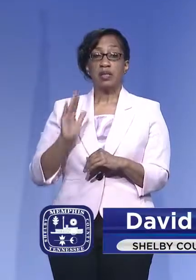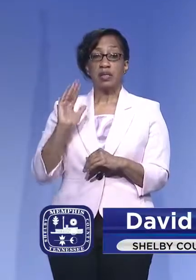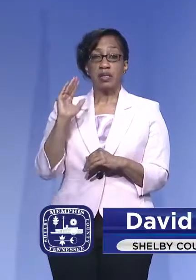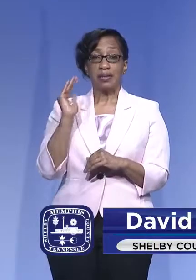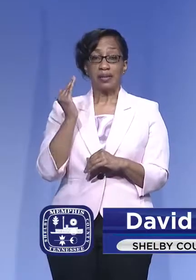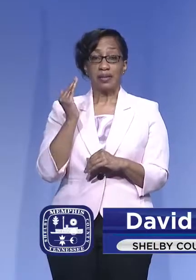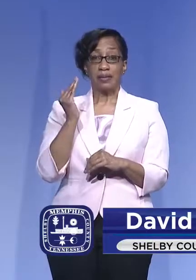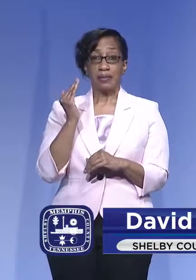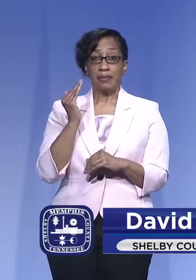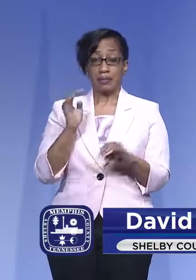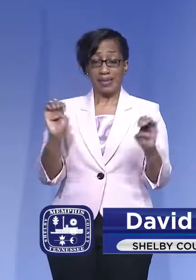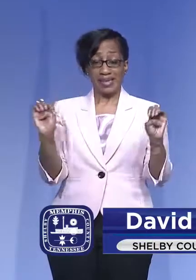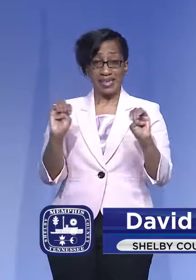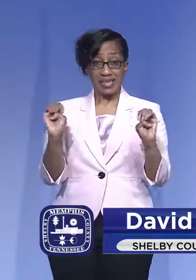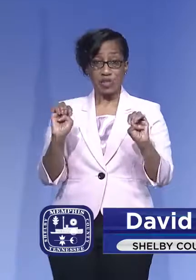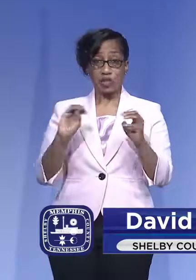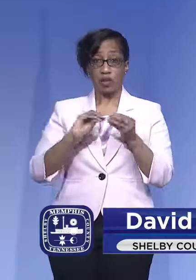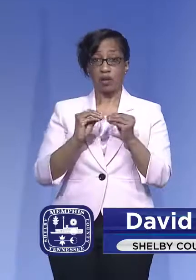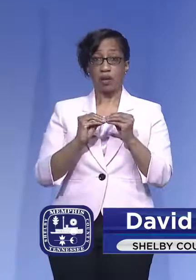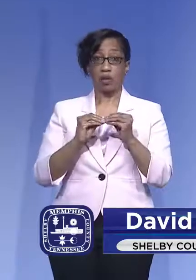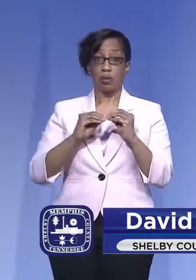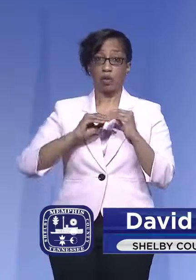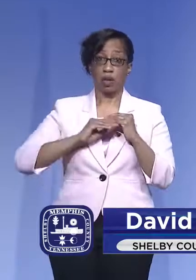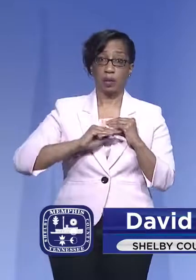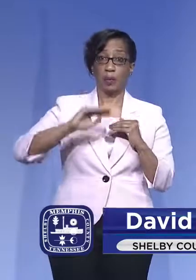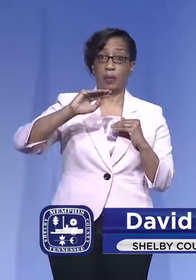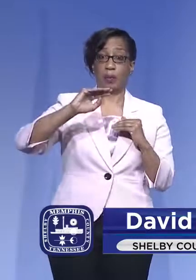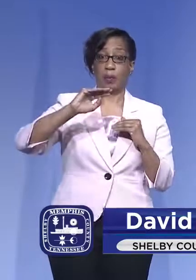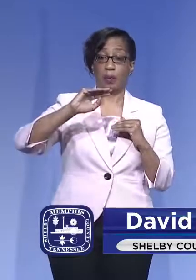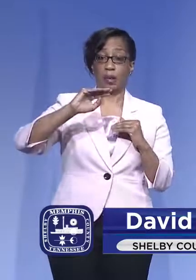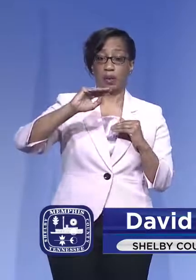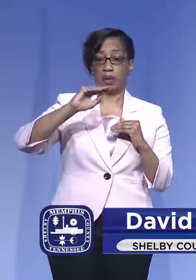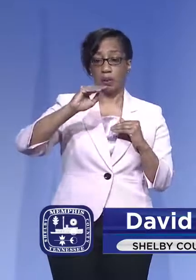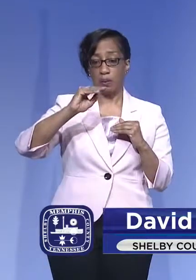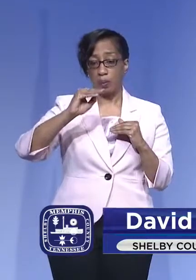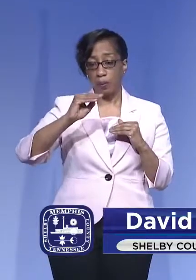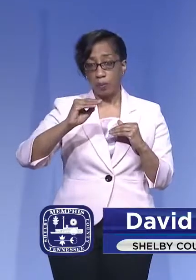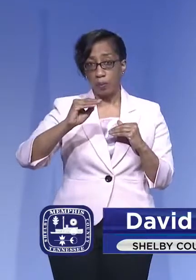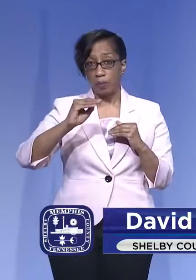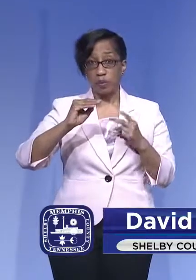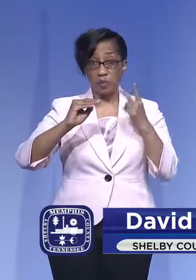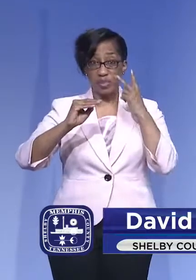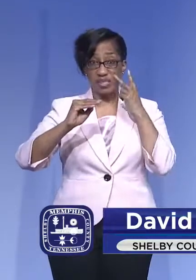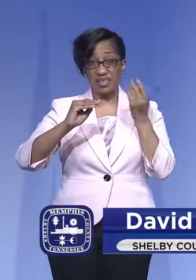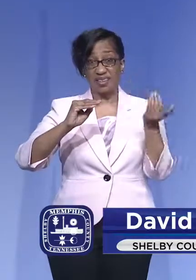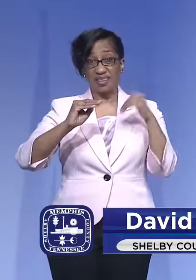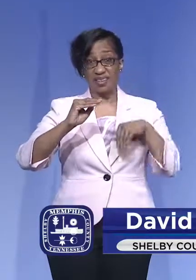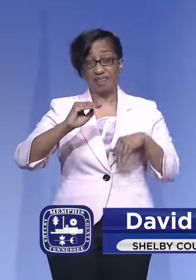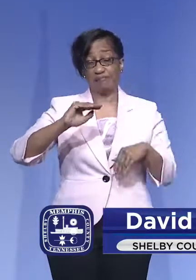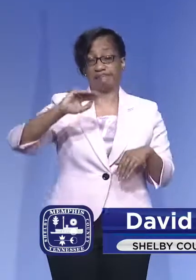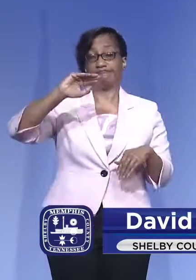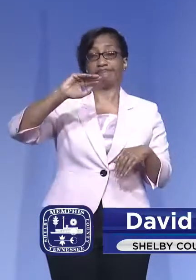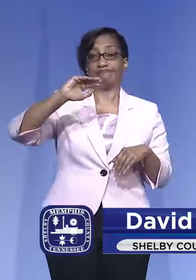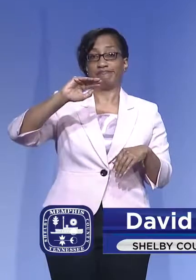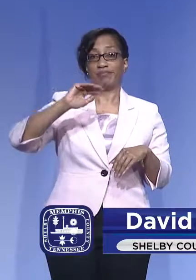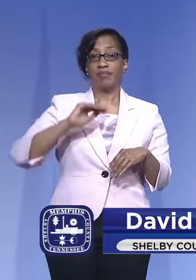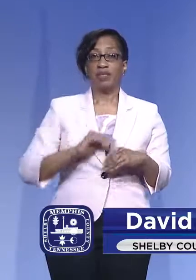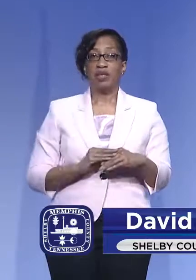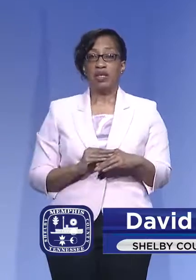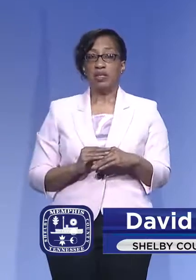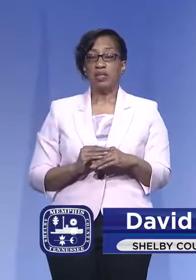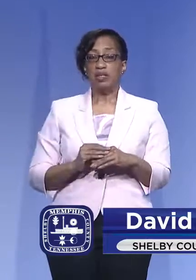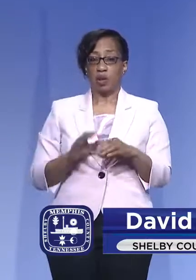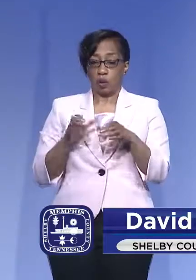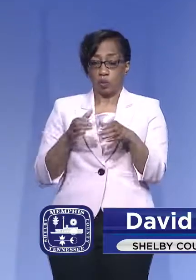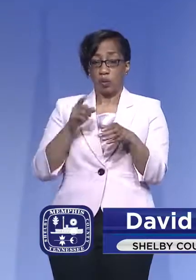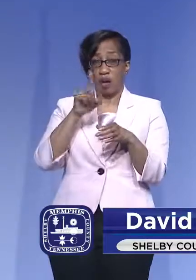right after Easter, and that it came down a little bit, but we've seen that go back up. Our case rate per 100,000